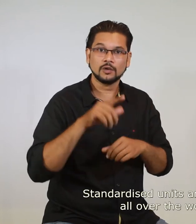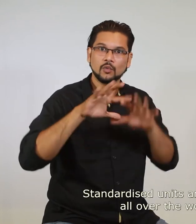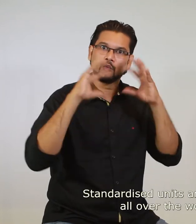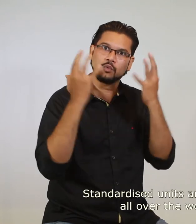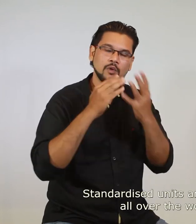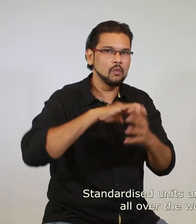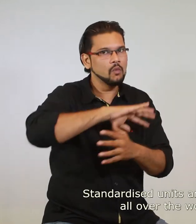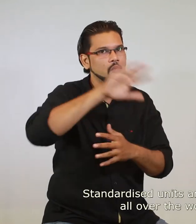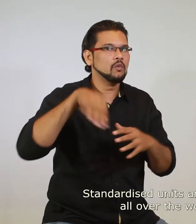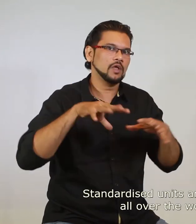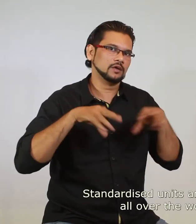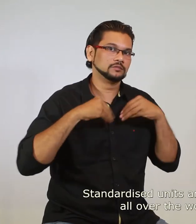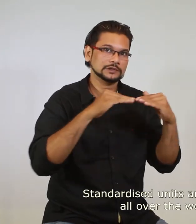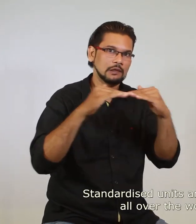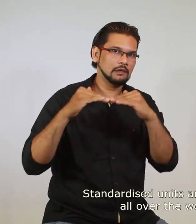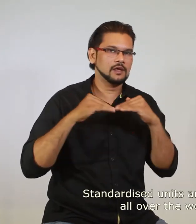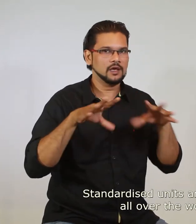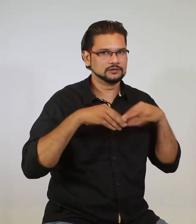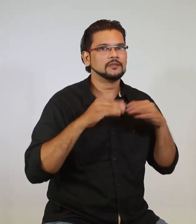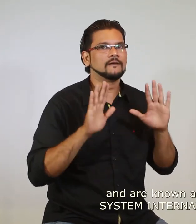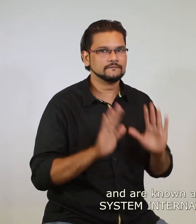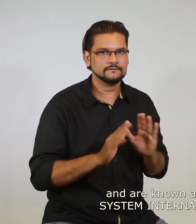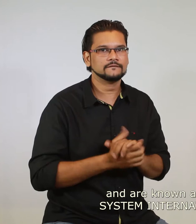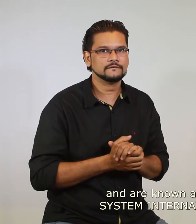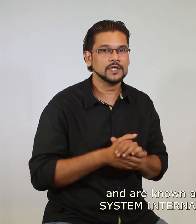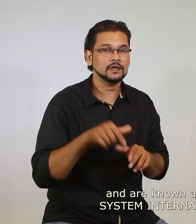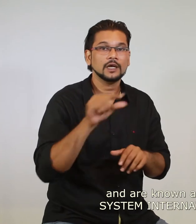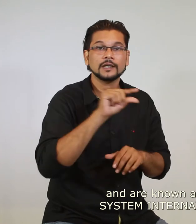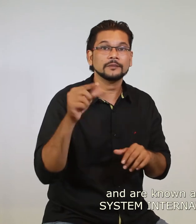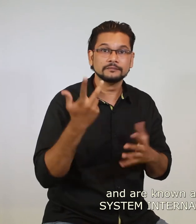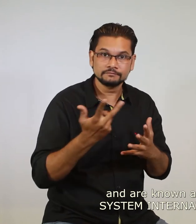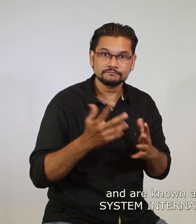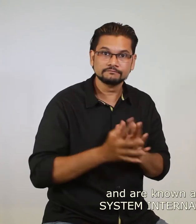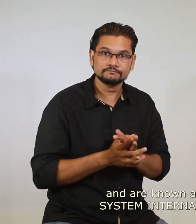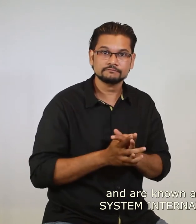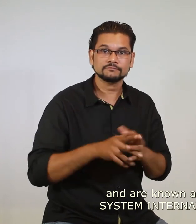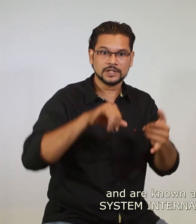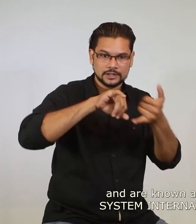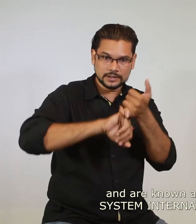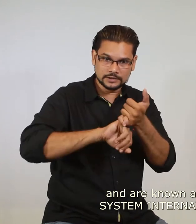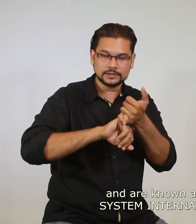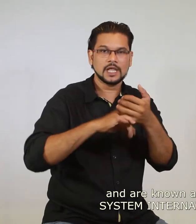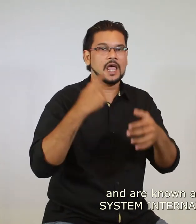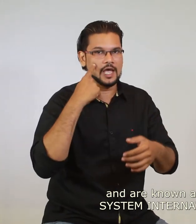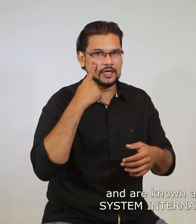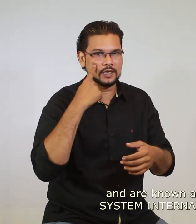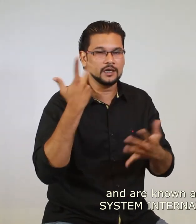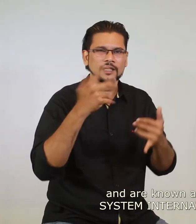Standardized units are accepted all over the world and are known as SI or System